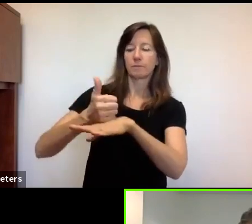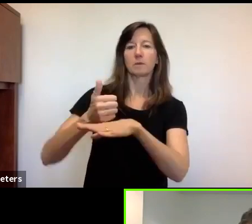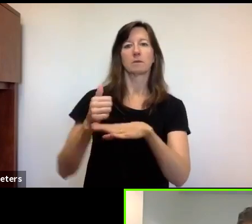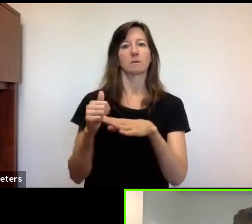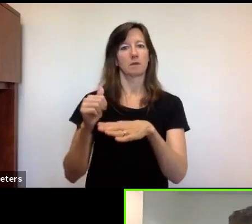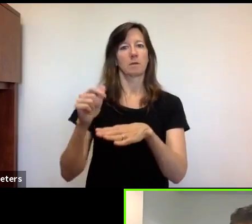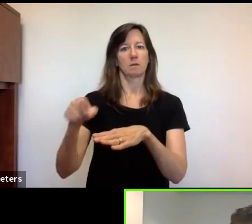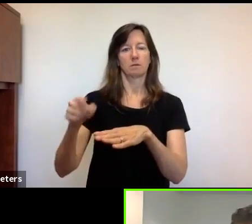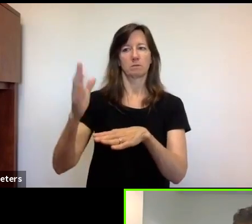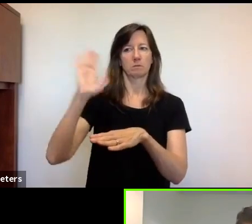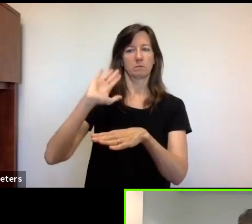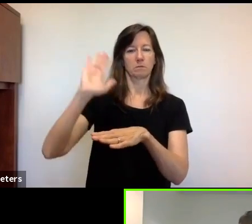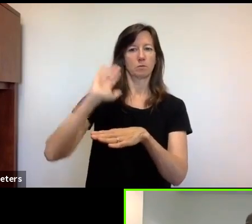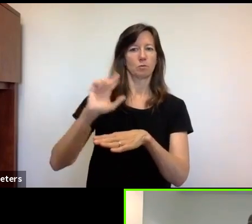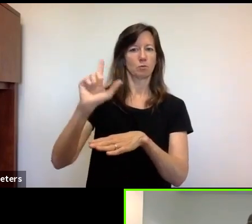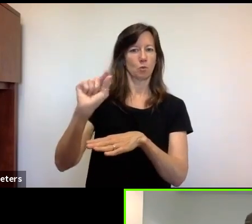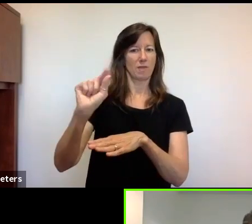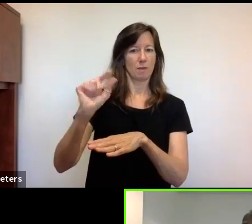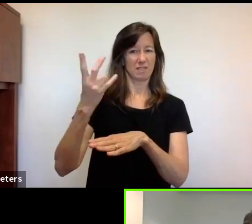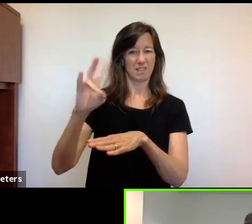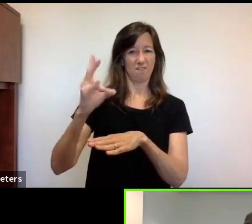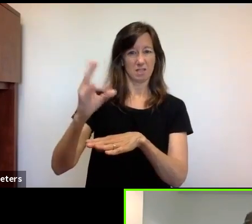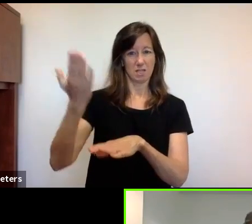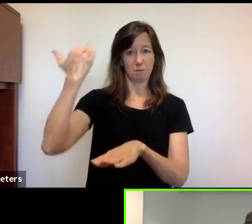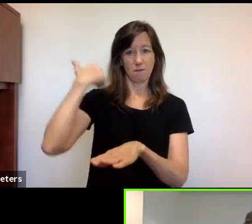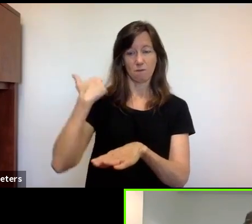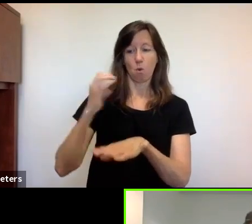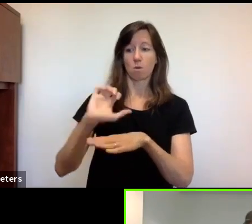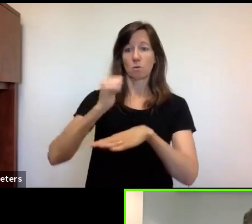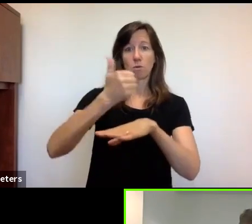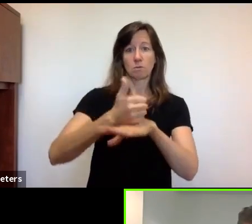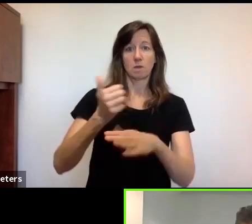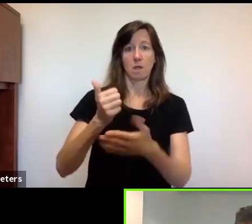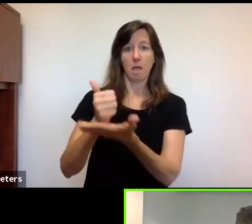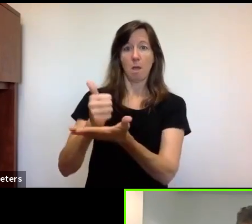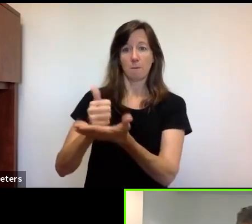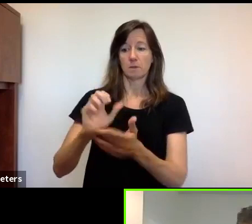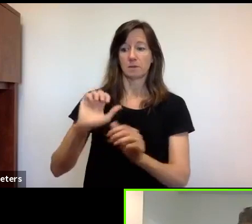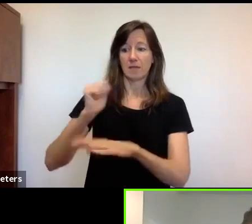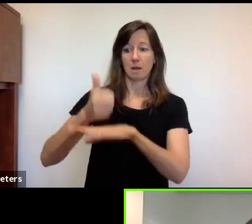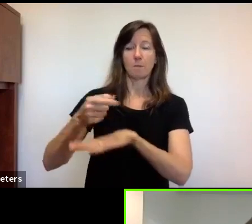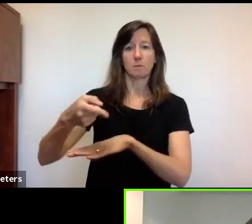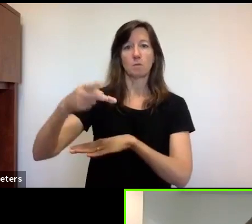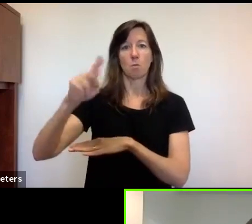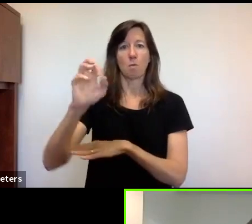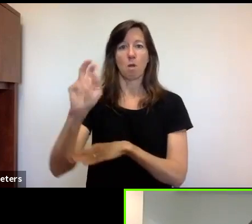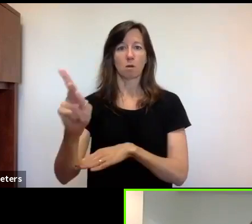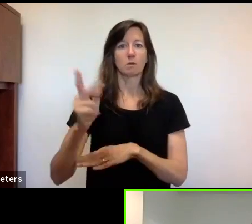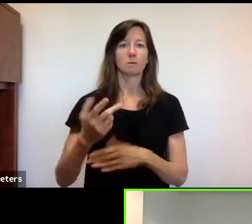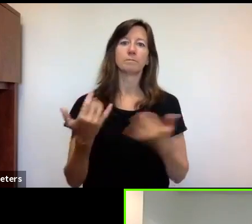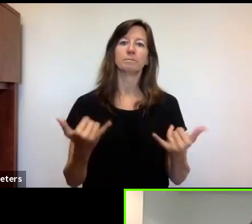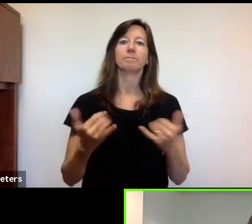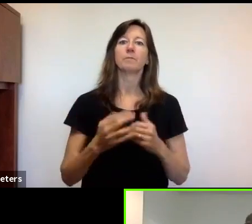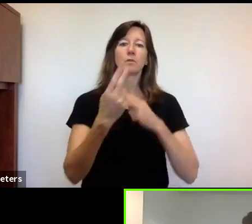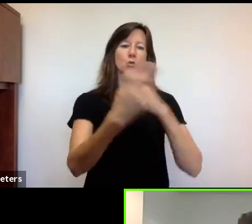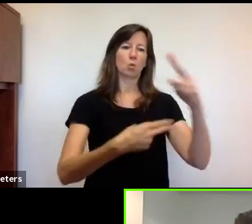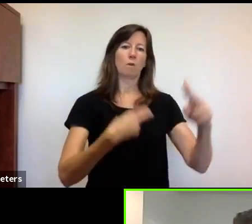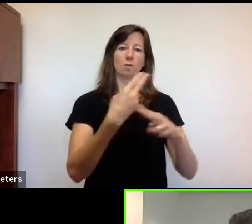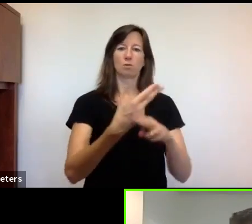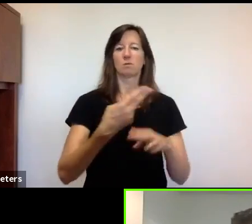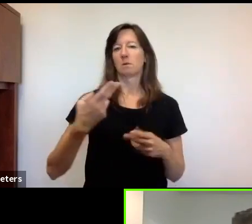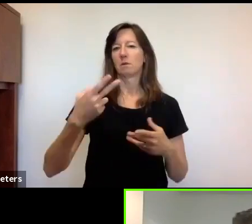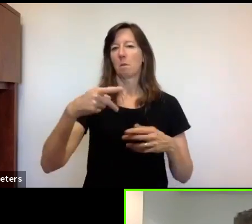use trail and develop this universally accessible linear park. Project's estimated cost is between $12